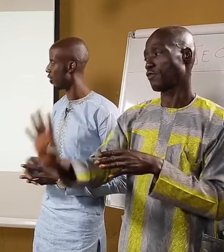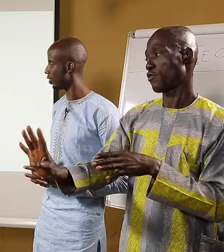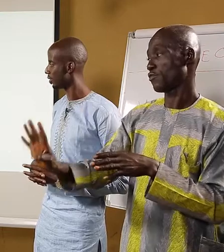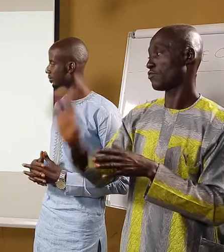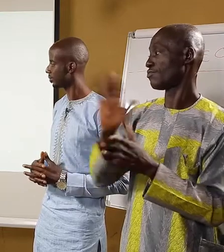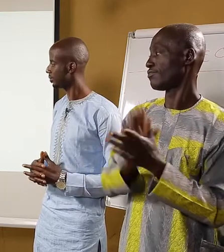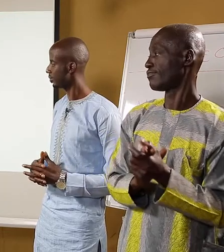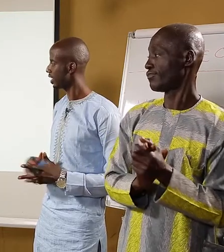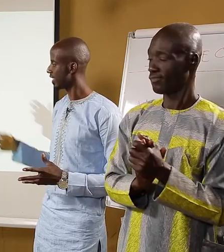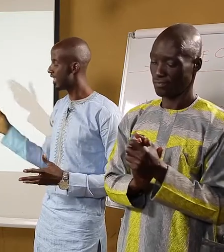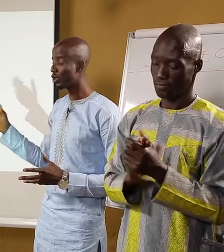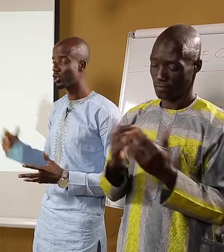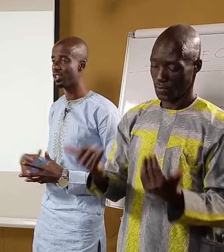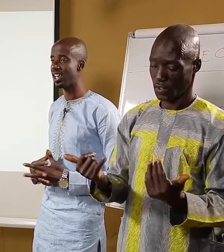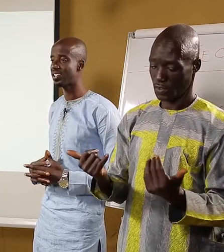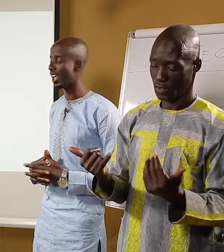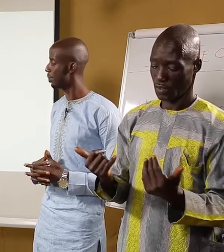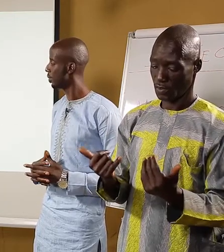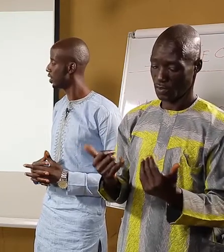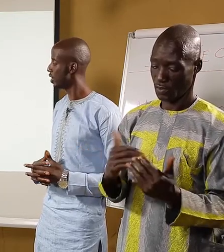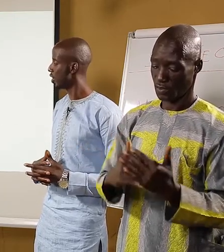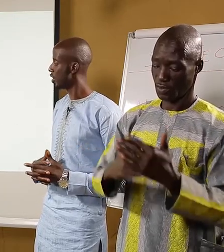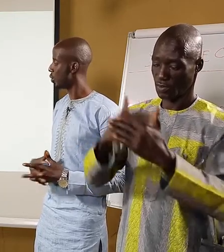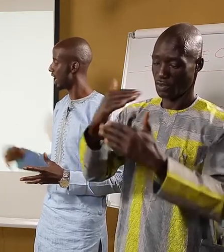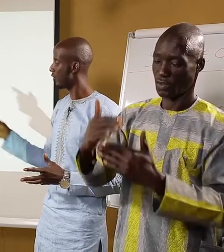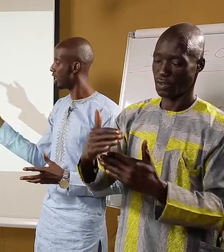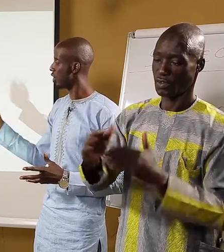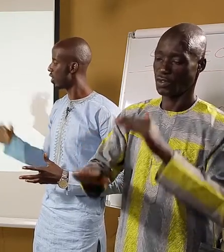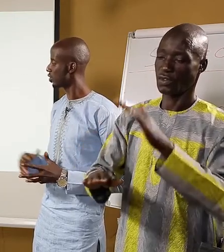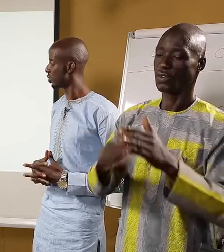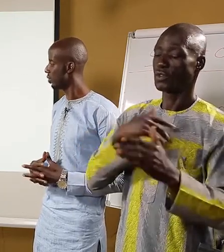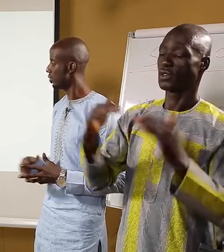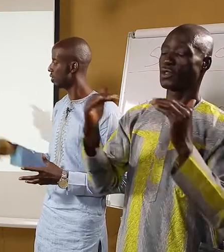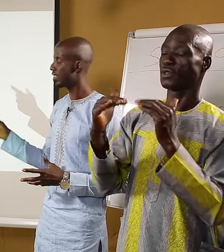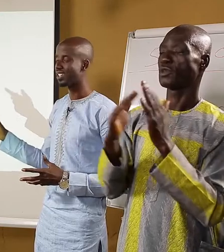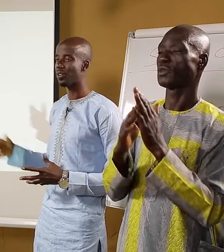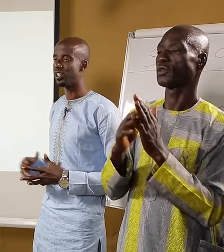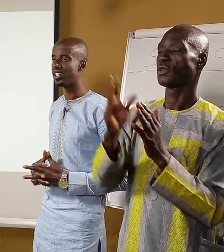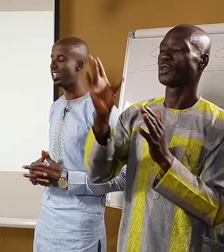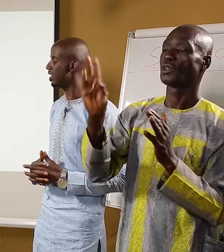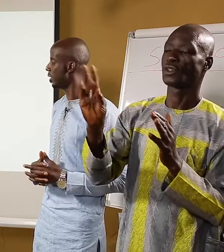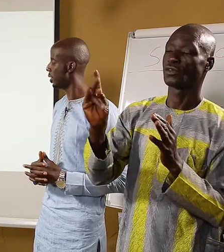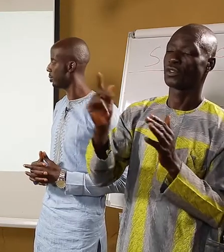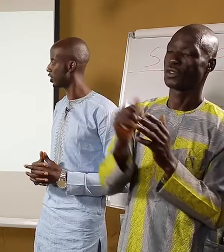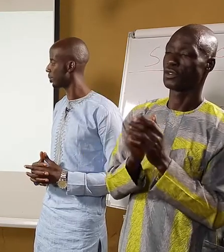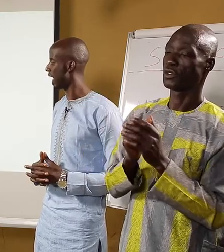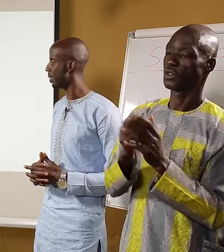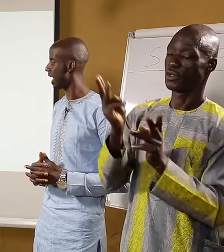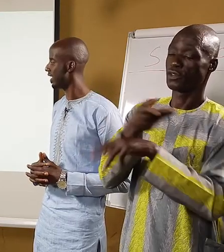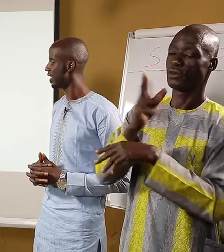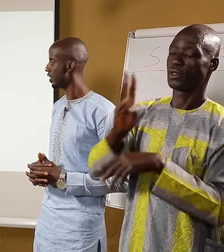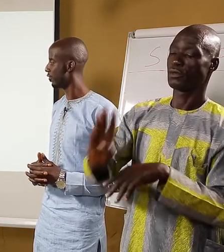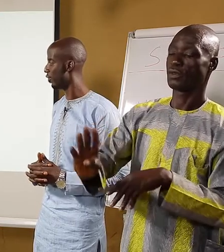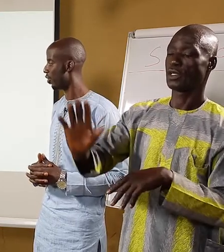is 4. That takes us to the next step. We have equals to 17